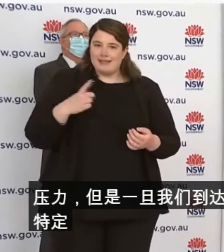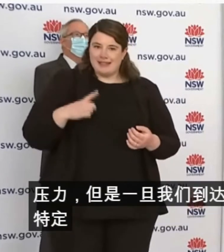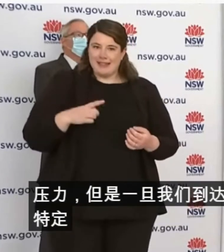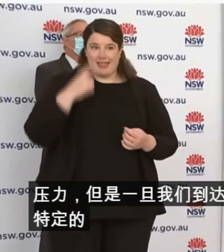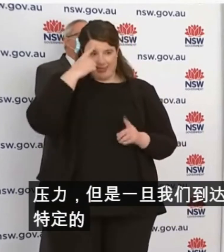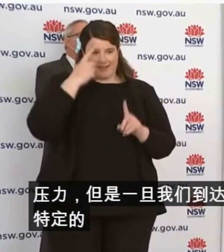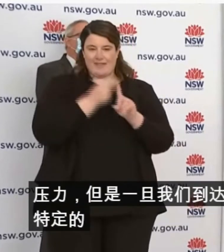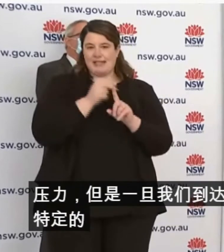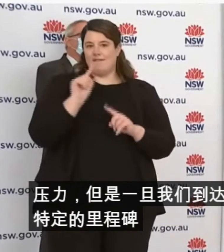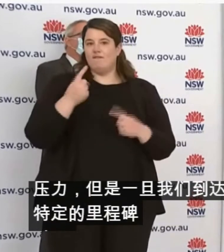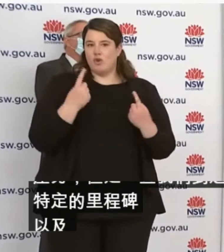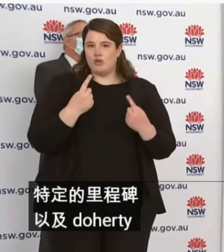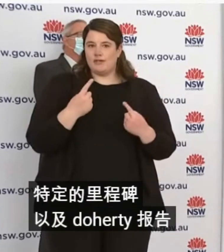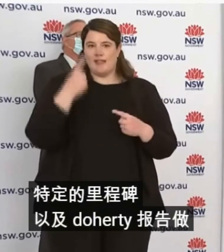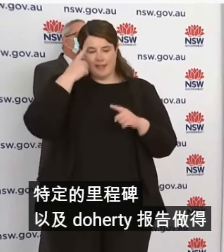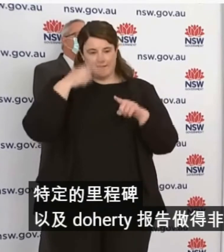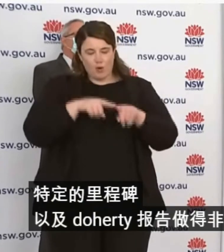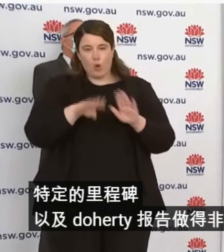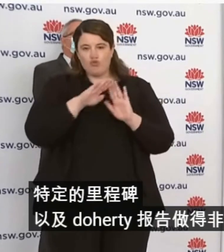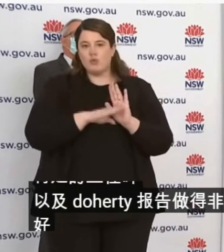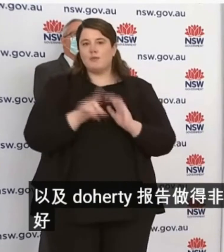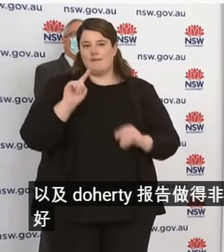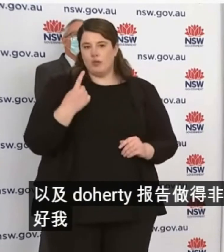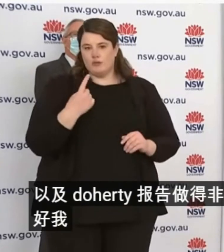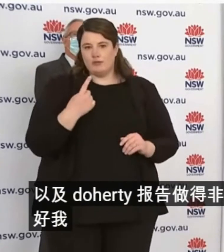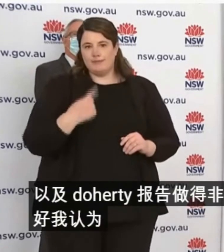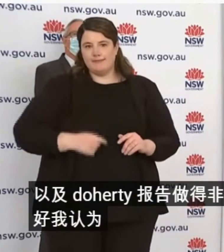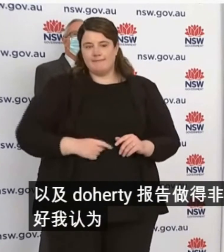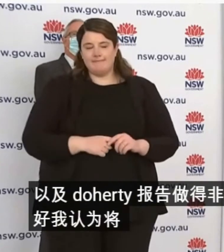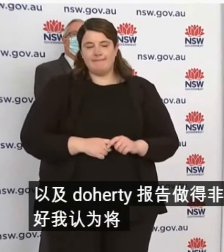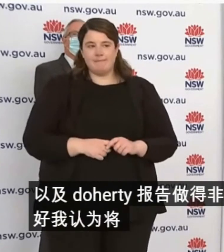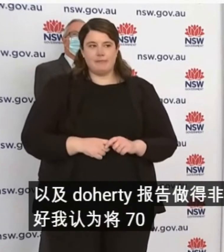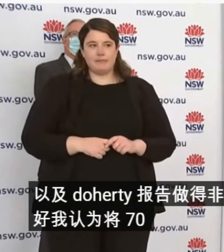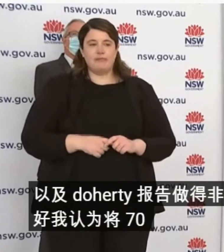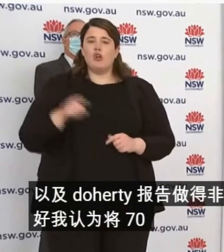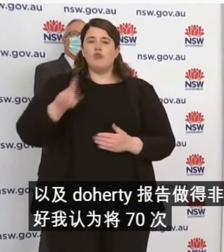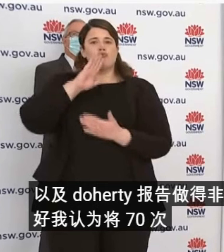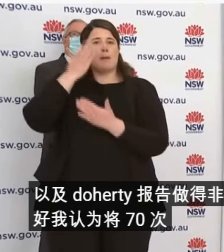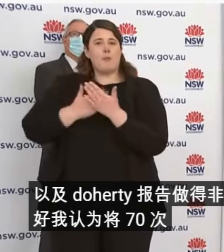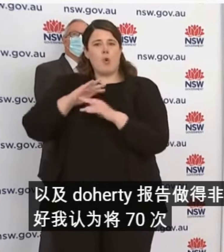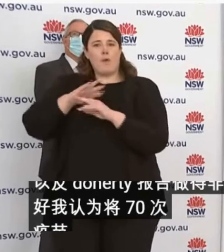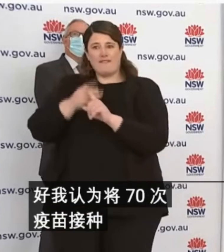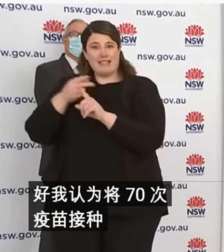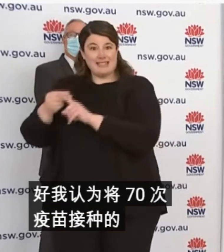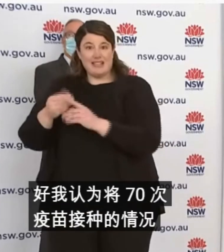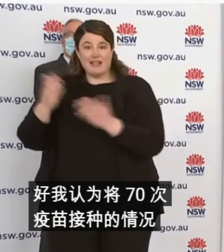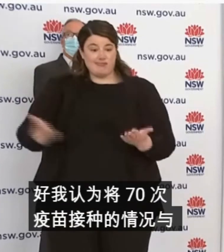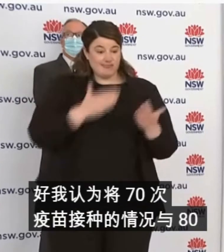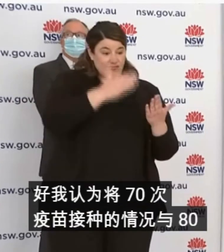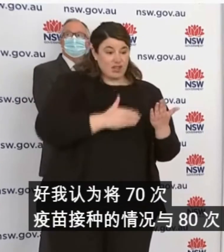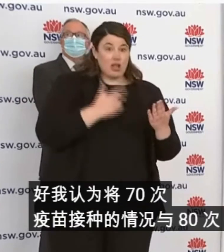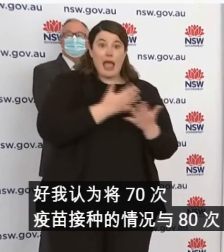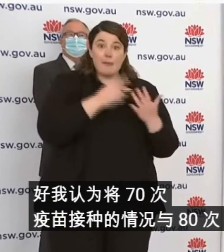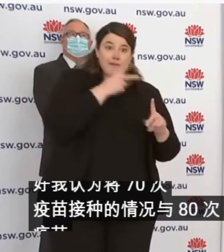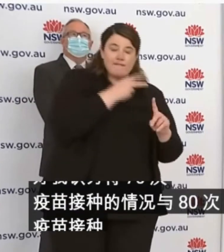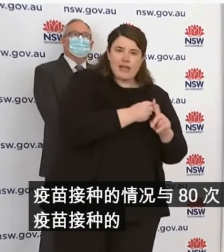once we hit particular milestones. And what the Doherty report did very well, I think, is put into context what 70% vaccination will look like,